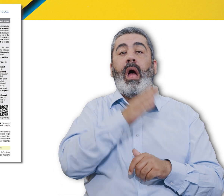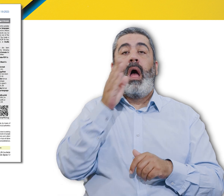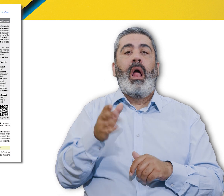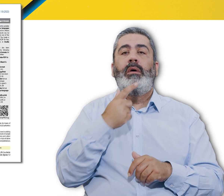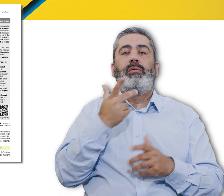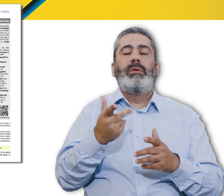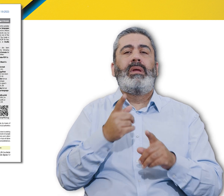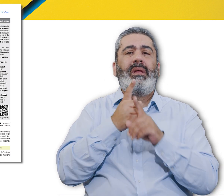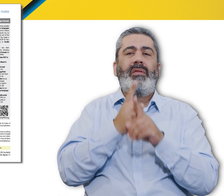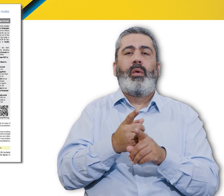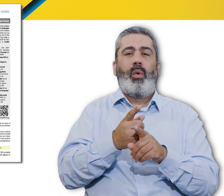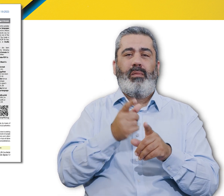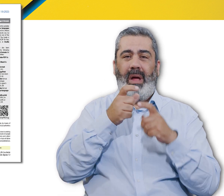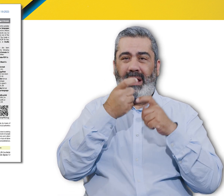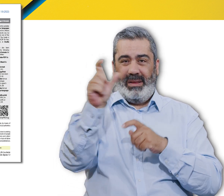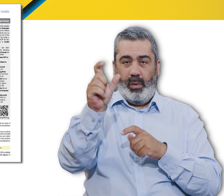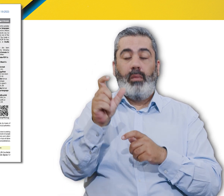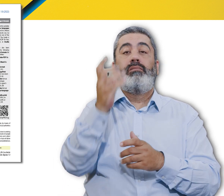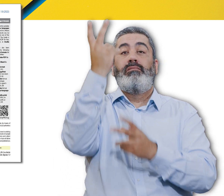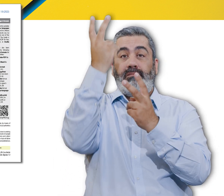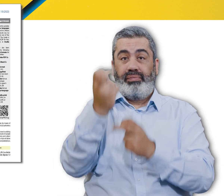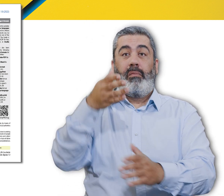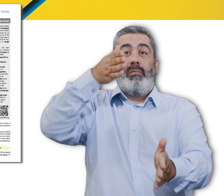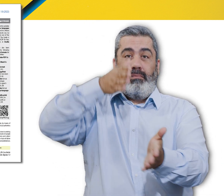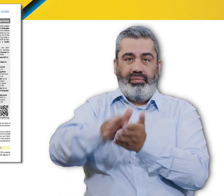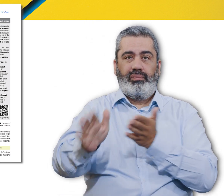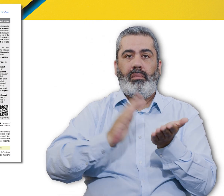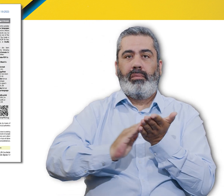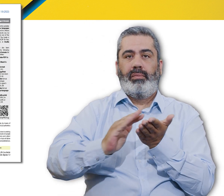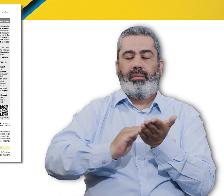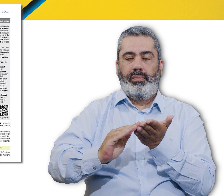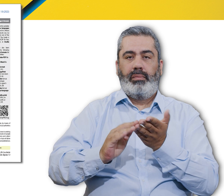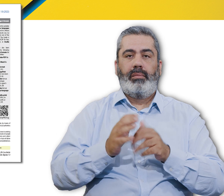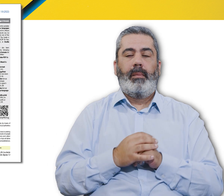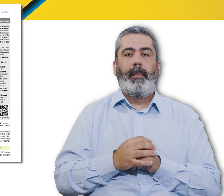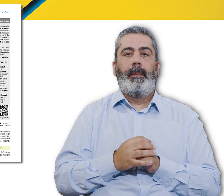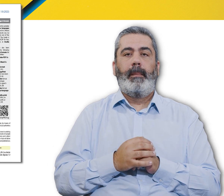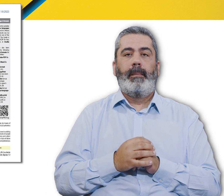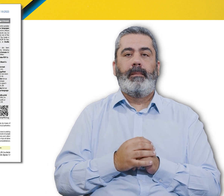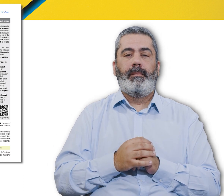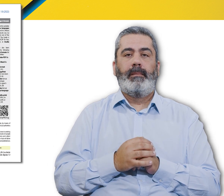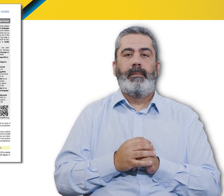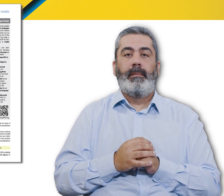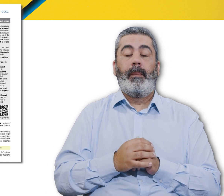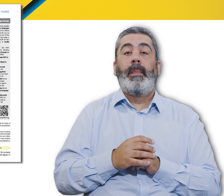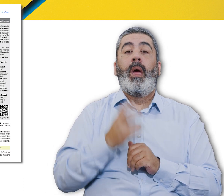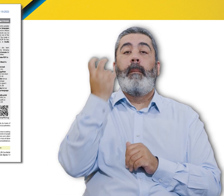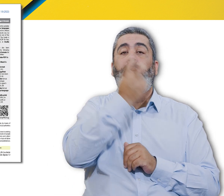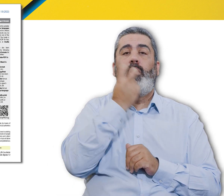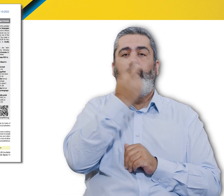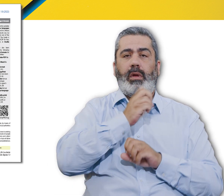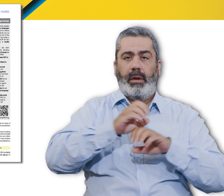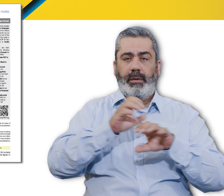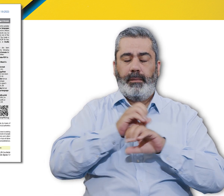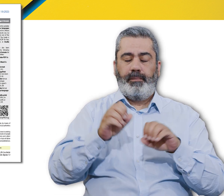Equivalent video format, MP4, with sign language. Equivalent Braille print ready format, PEF, for